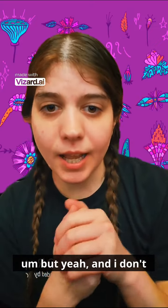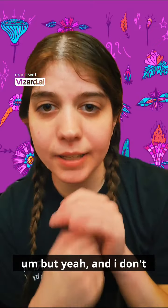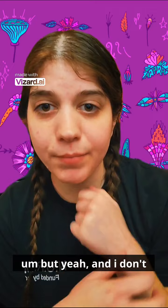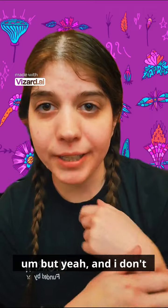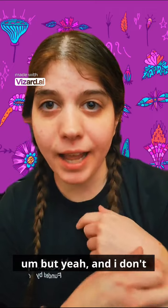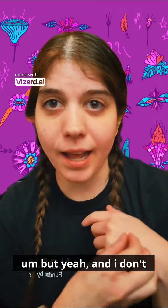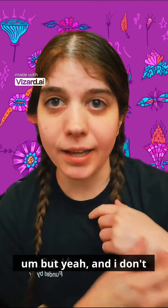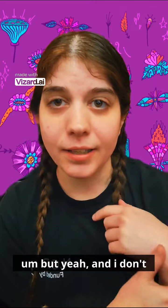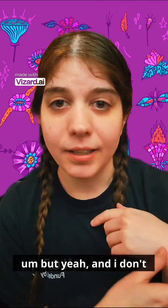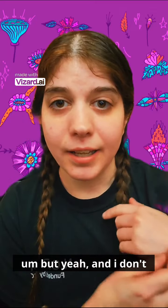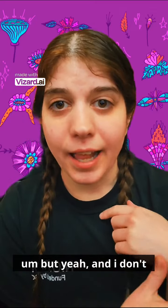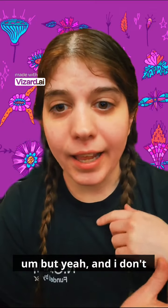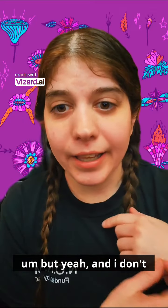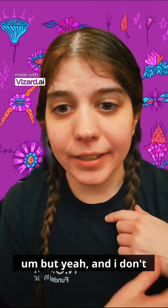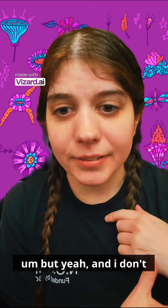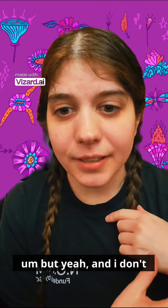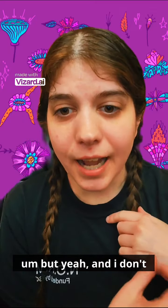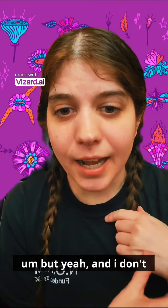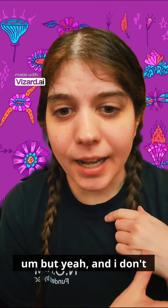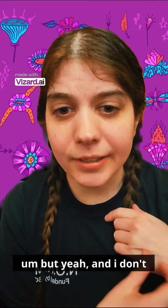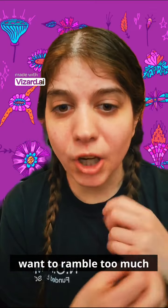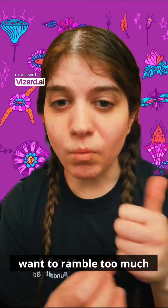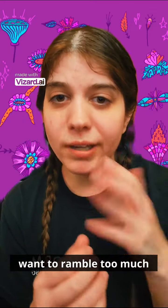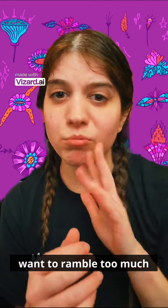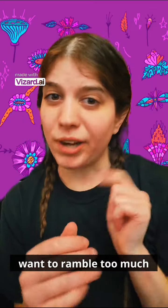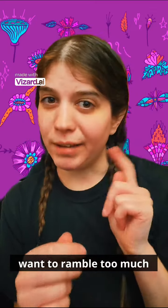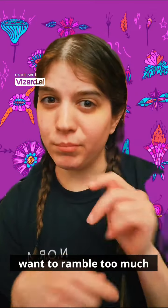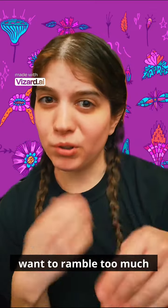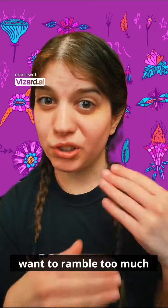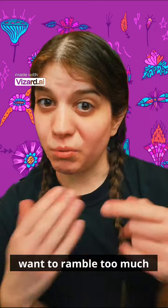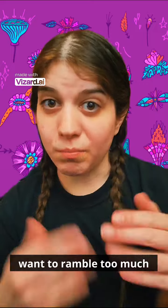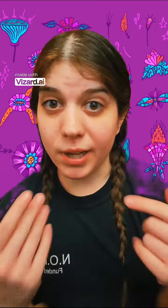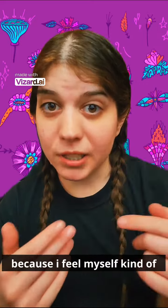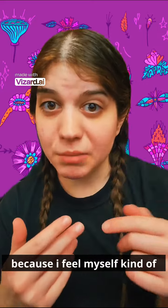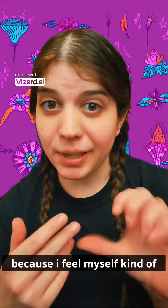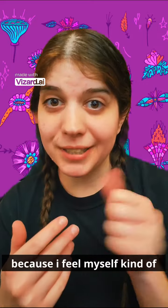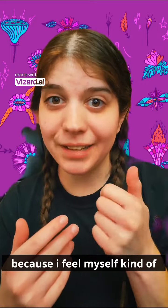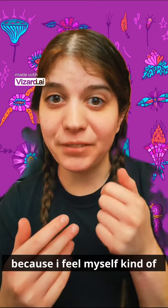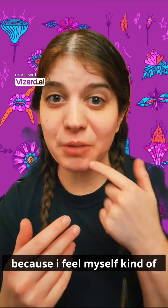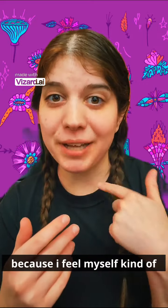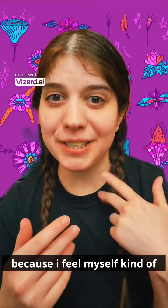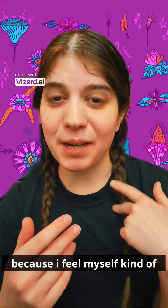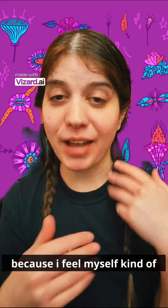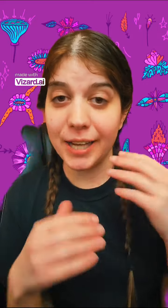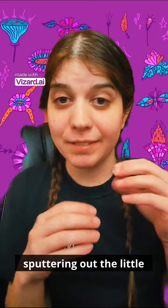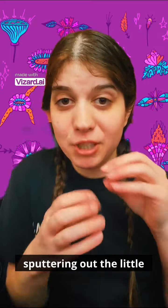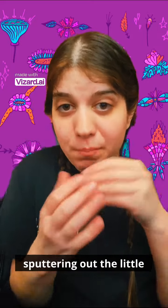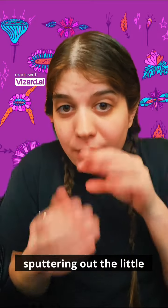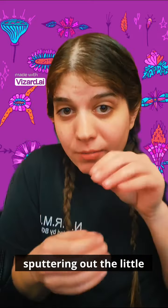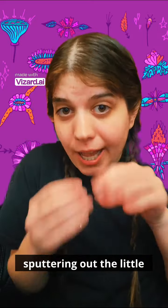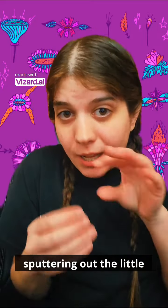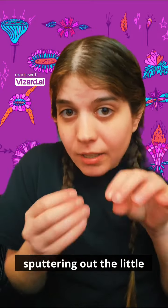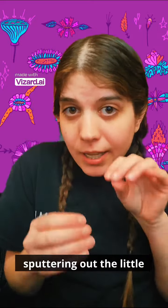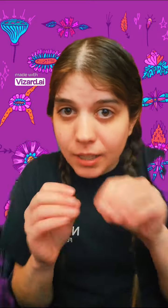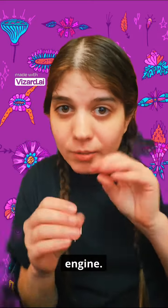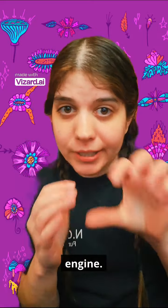But yeah. And I don't want to ramble too much because I feel myself kind of sputtering out like a little